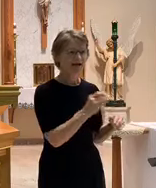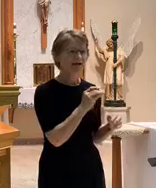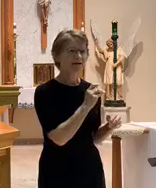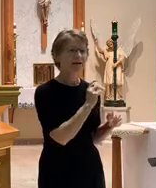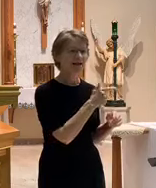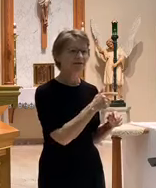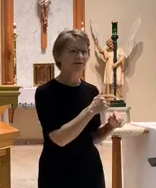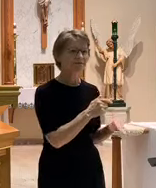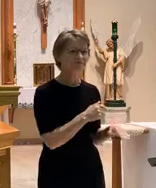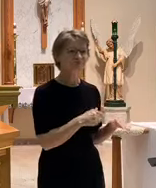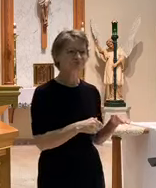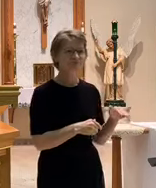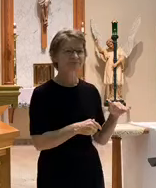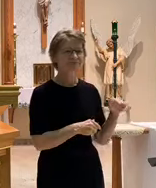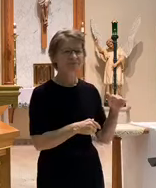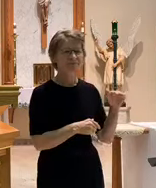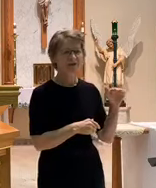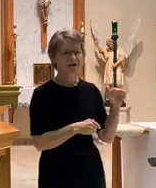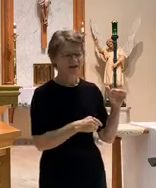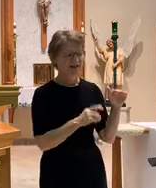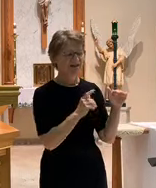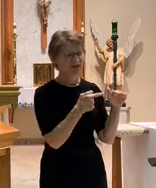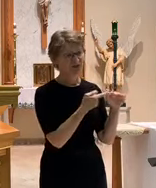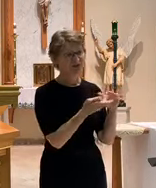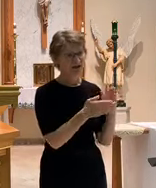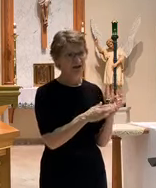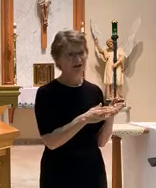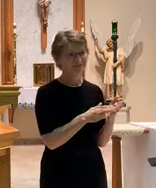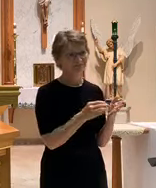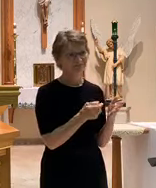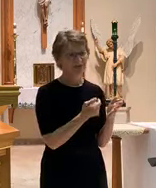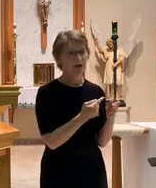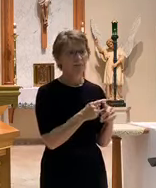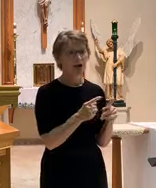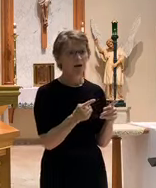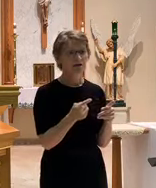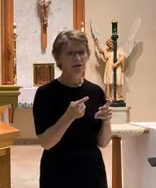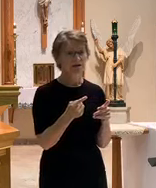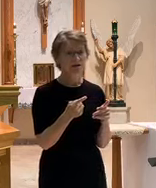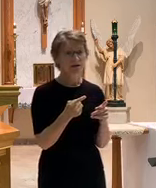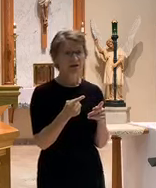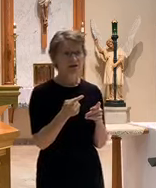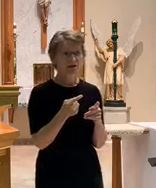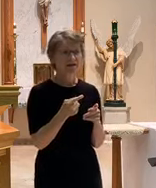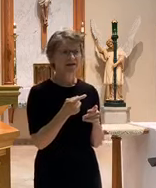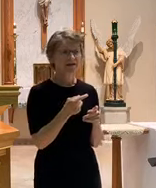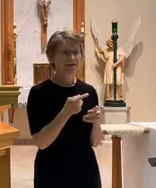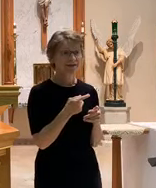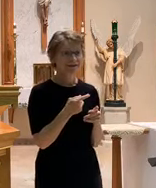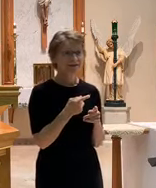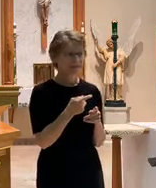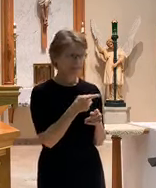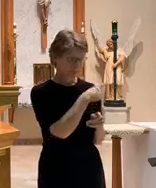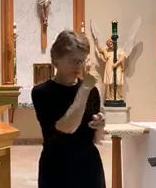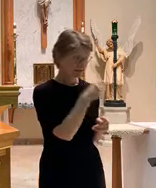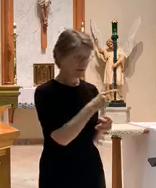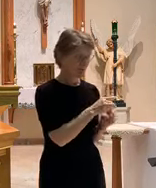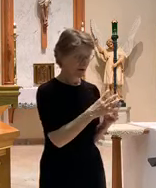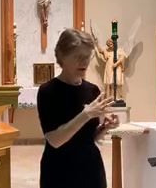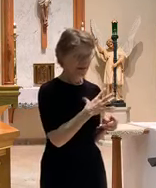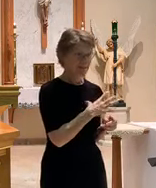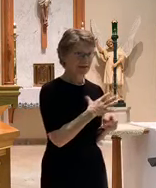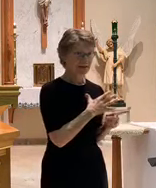raised this boy to life also. So they were doubly blessed by their hospitality